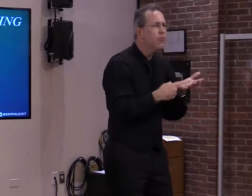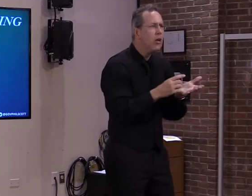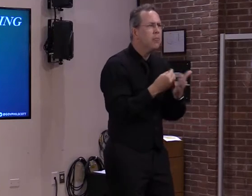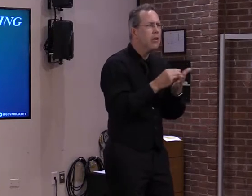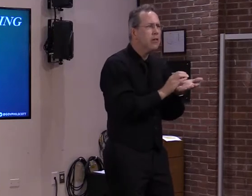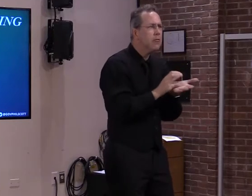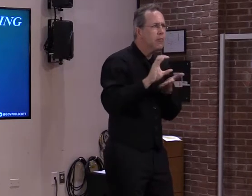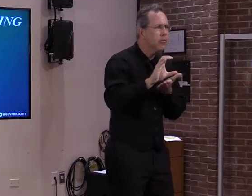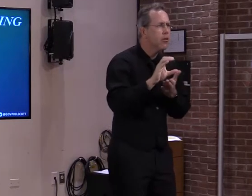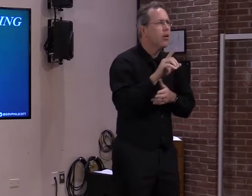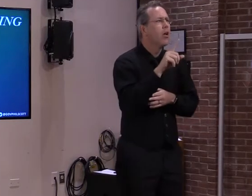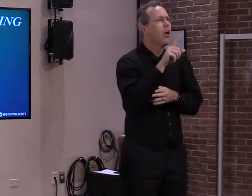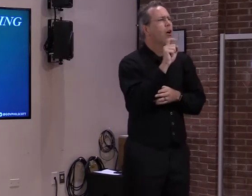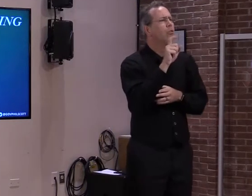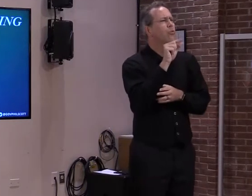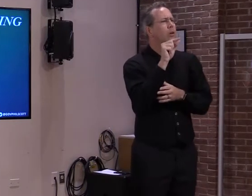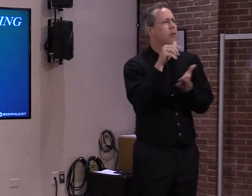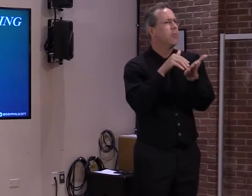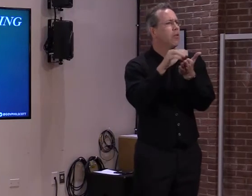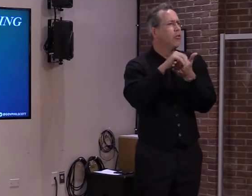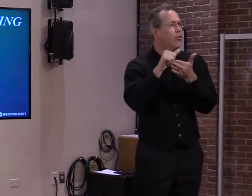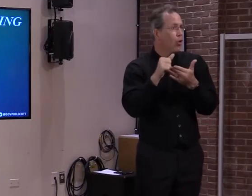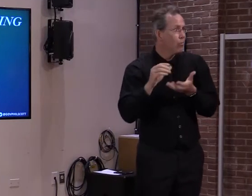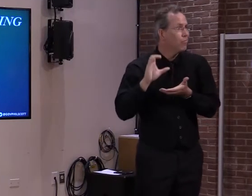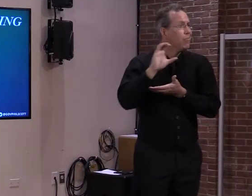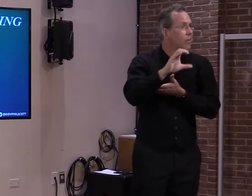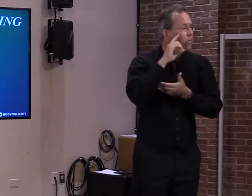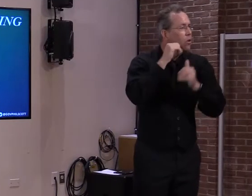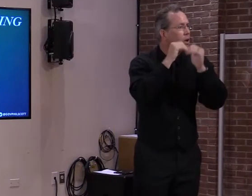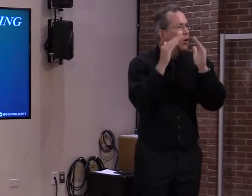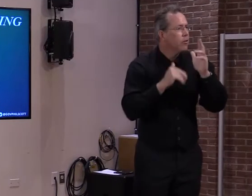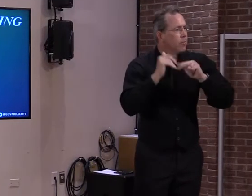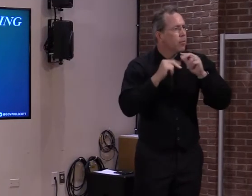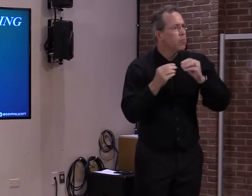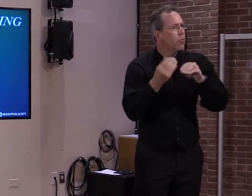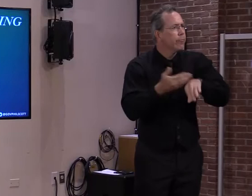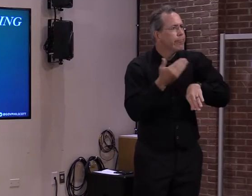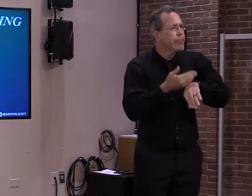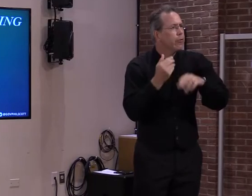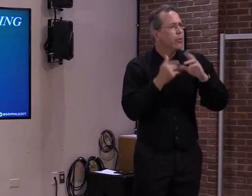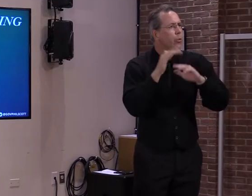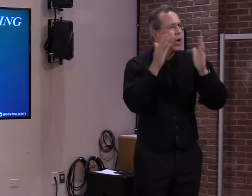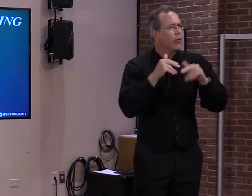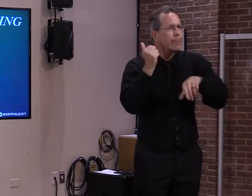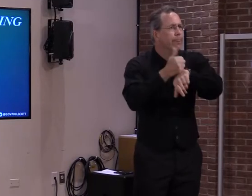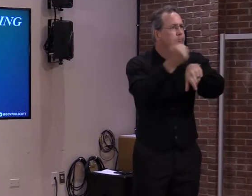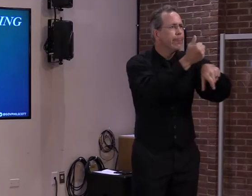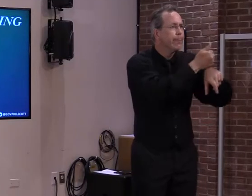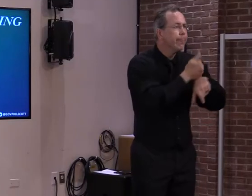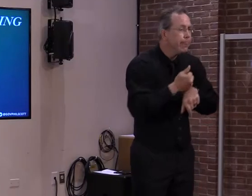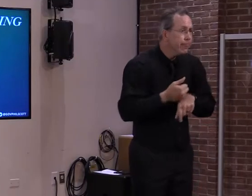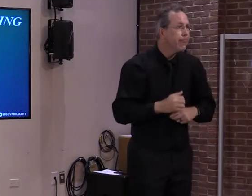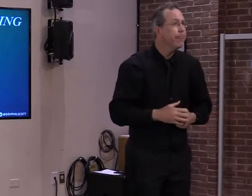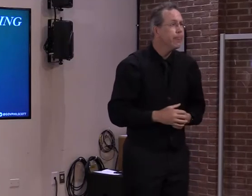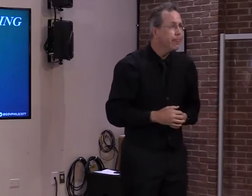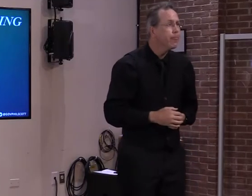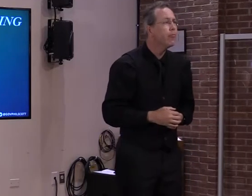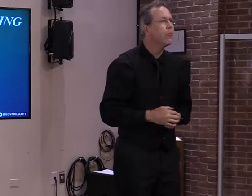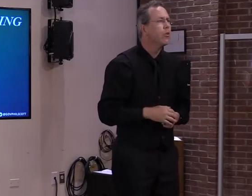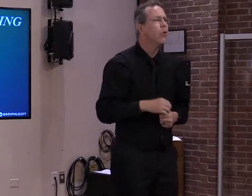housing. While these new units are being built, AHS will continue to meet the needs of Vermont's most vulnerable